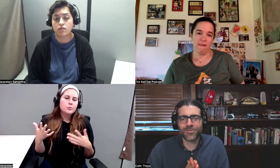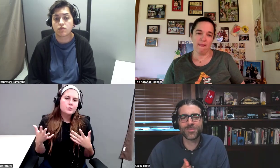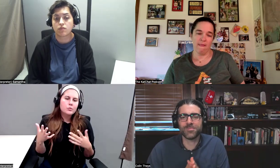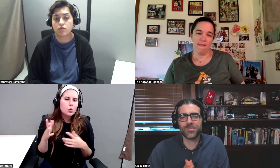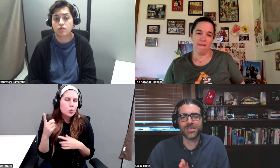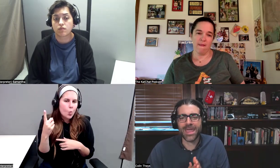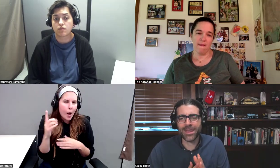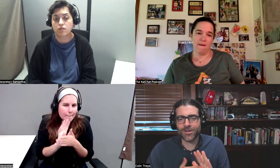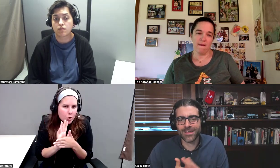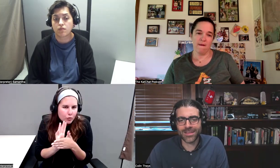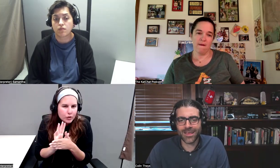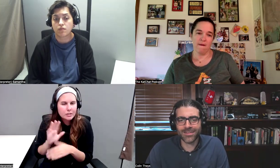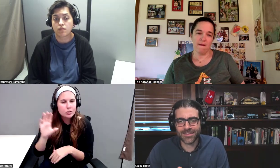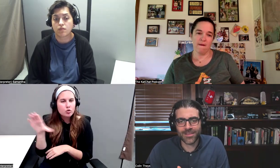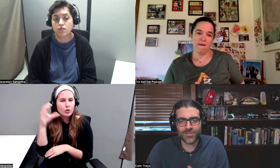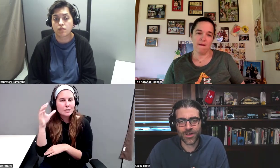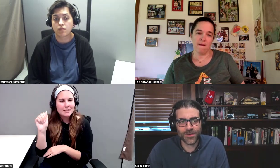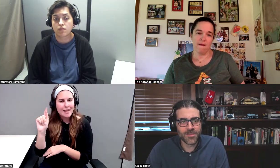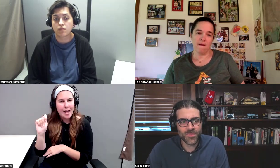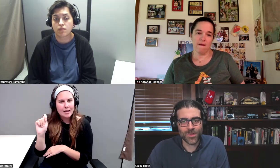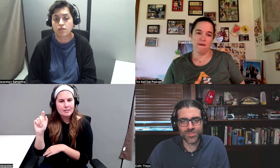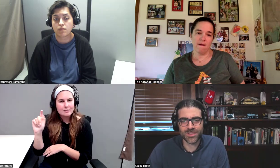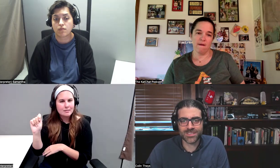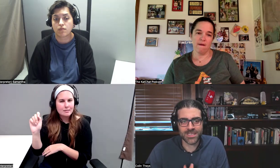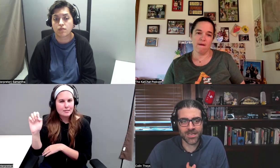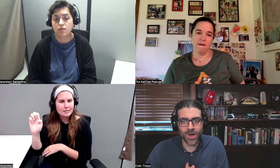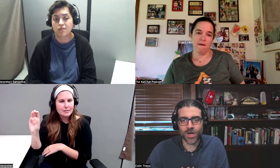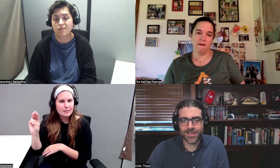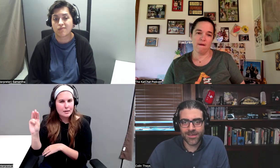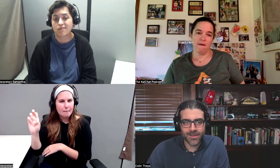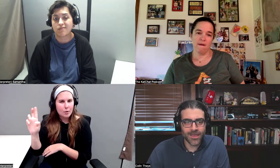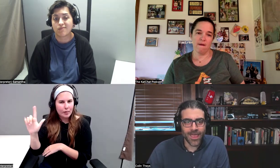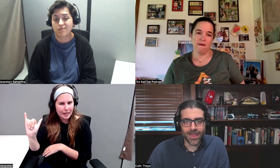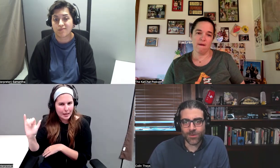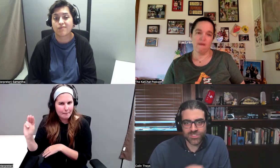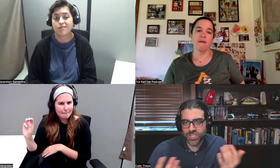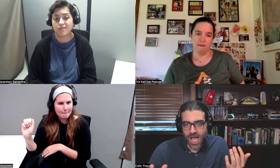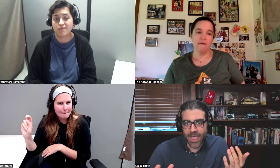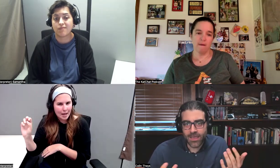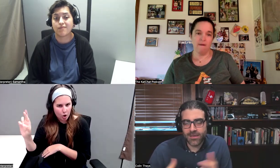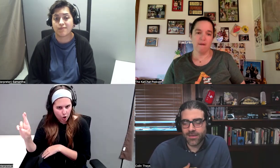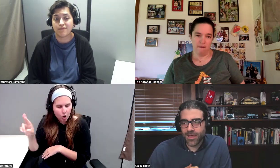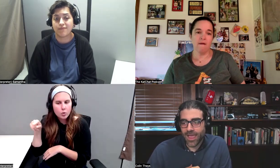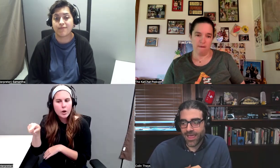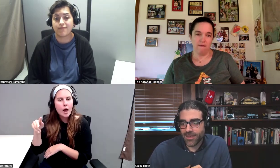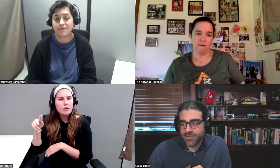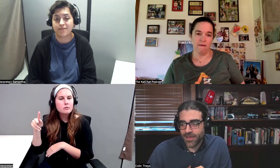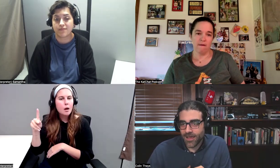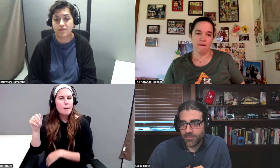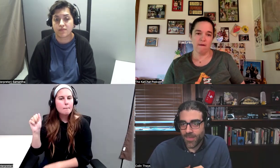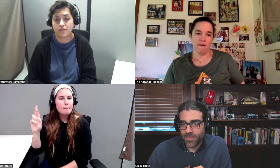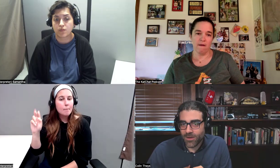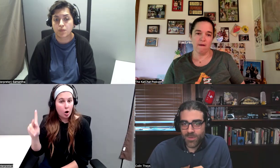movie Christmas at Pemberley Manor that I did years ago. They were shooting this scene in a park and it was July.